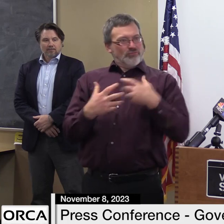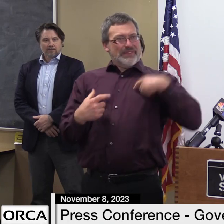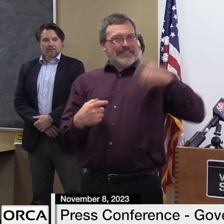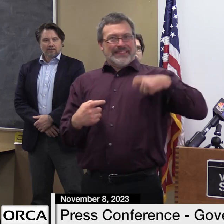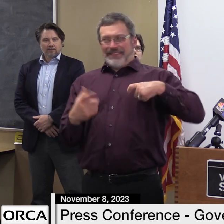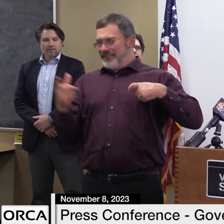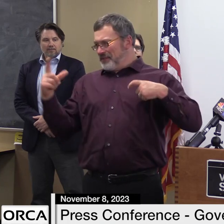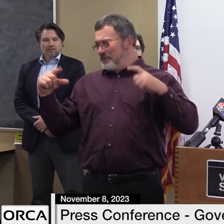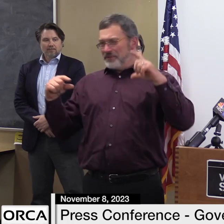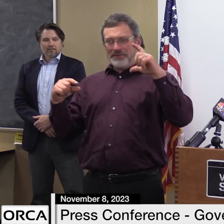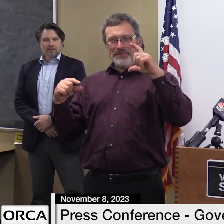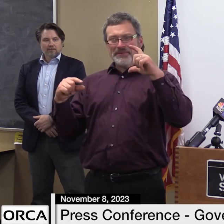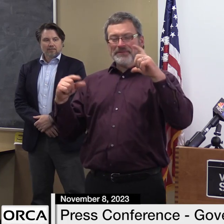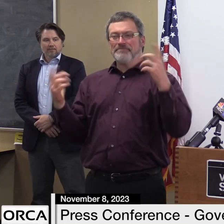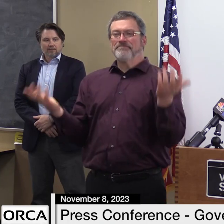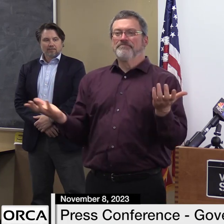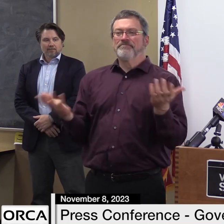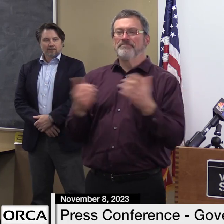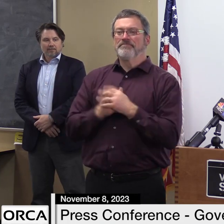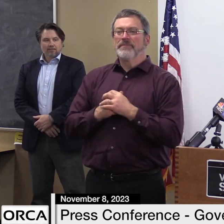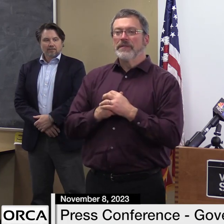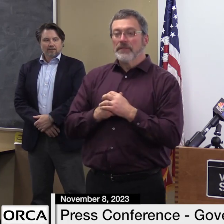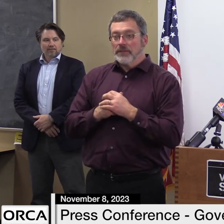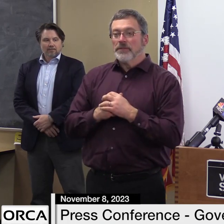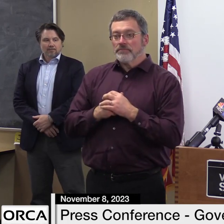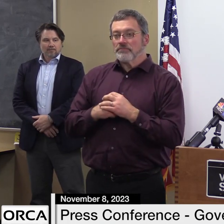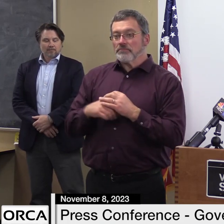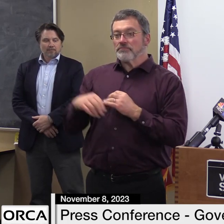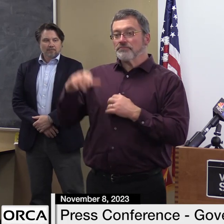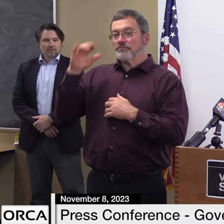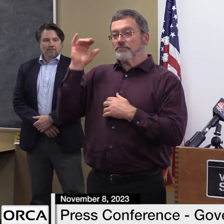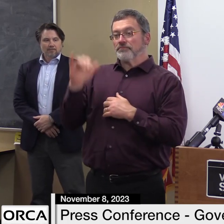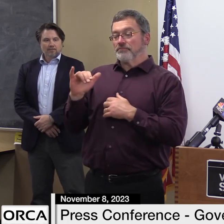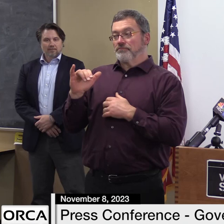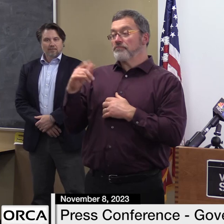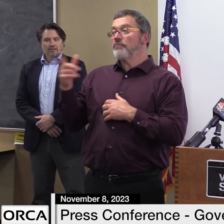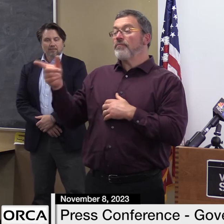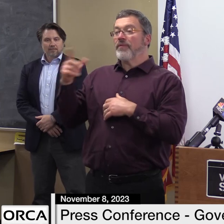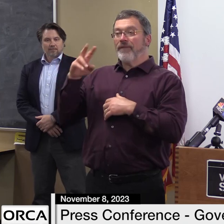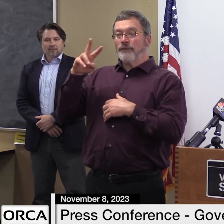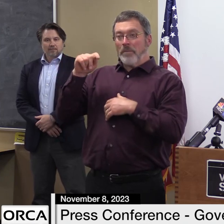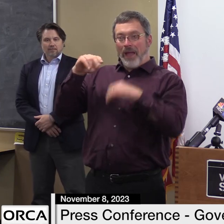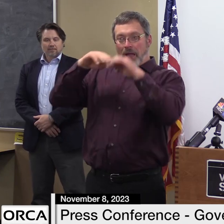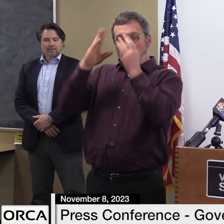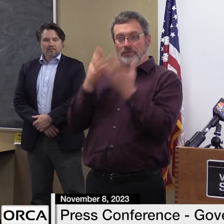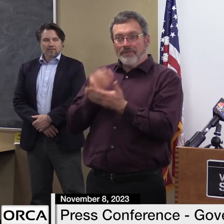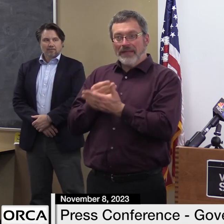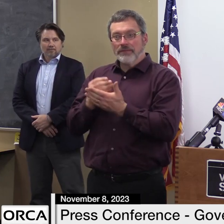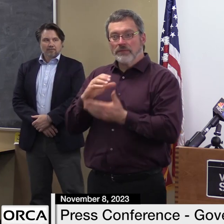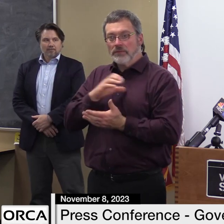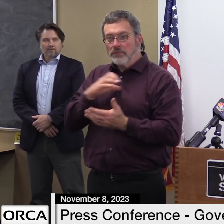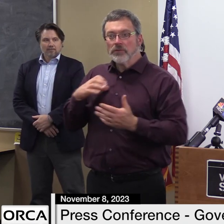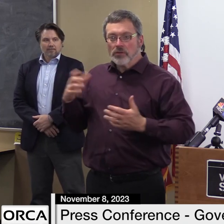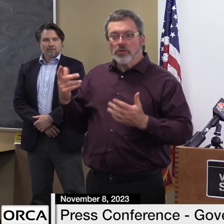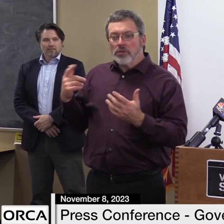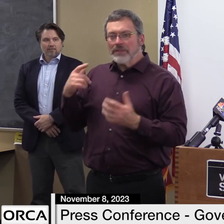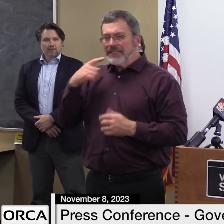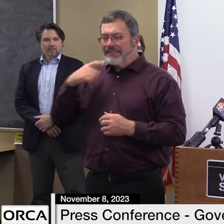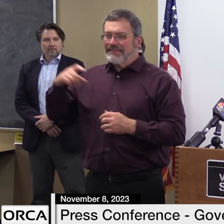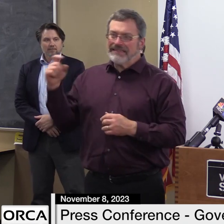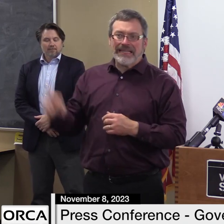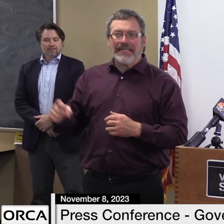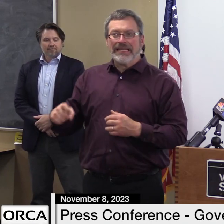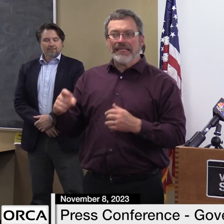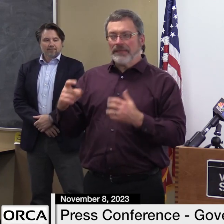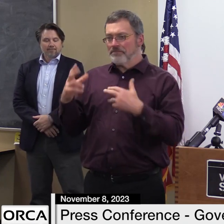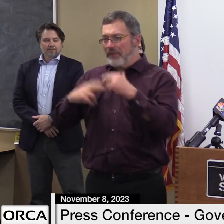as 40,000 new units of housing by 2030. And our own calculations show we need to